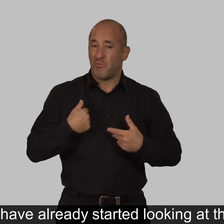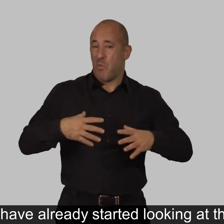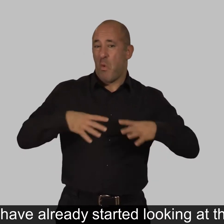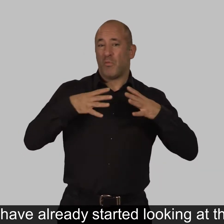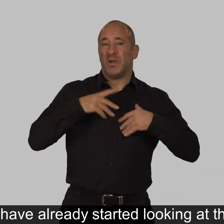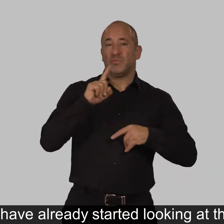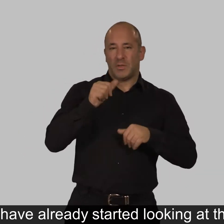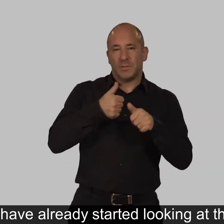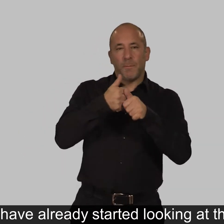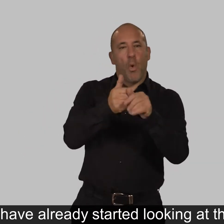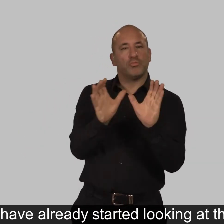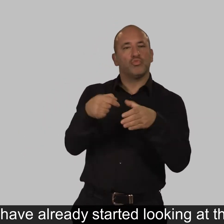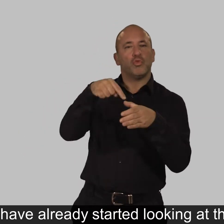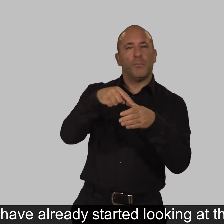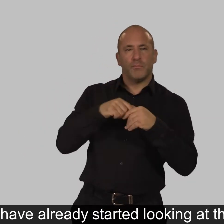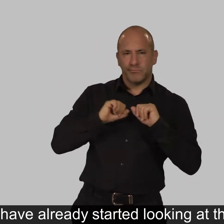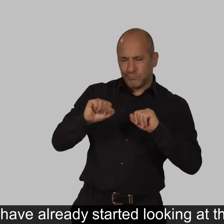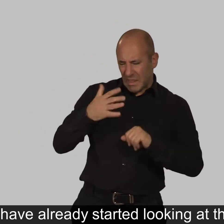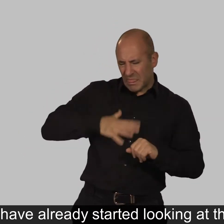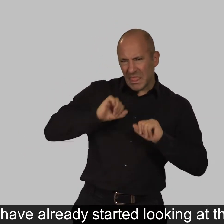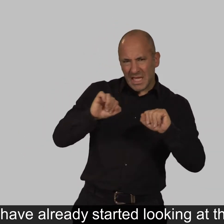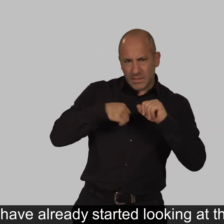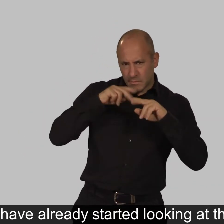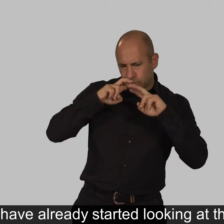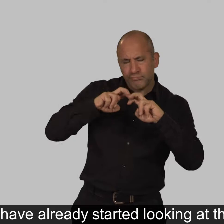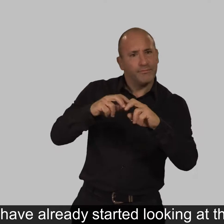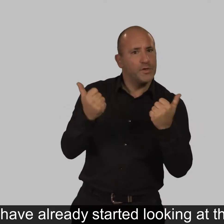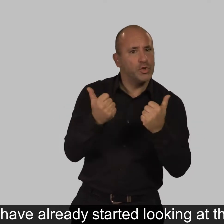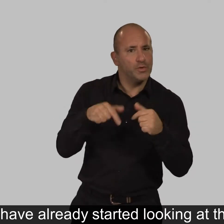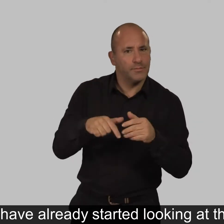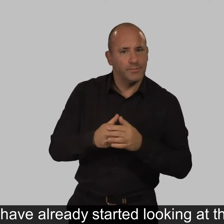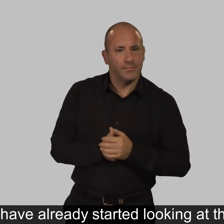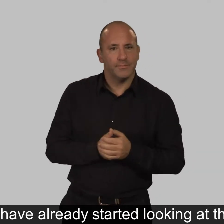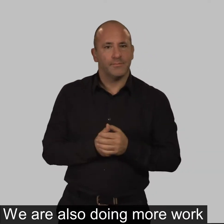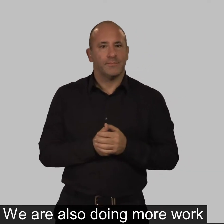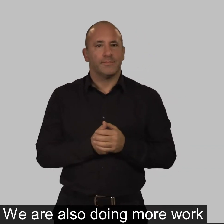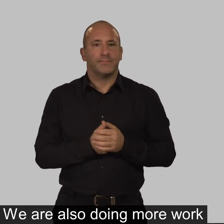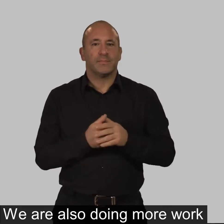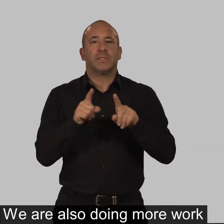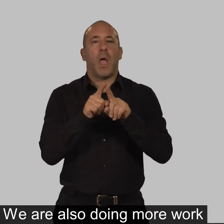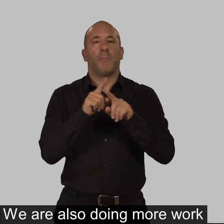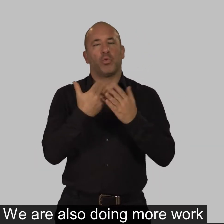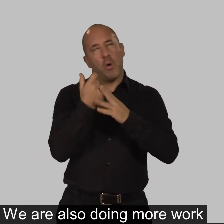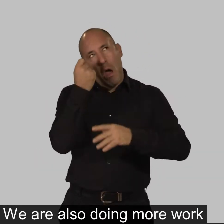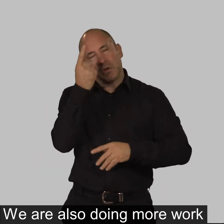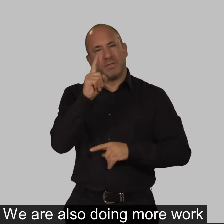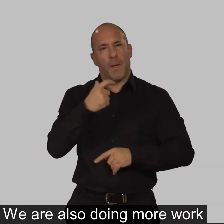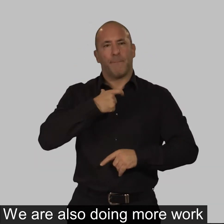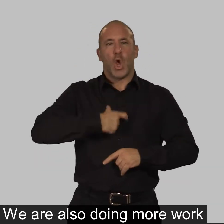We have already started looking at the needs of people in the support group. We are also doing more